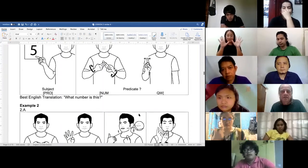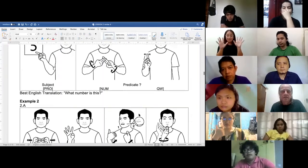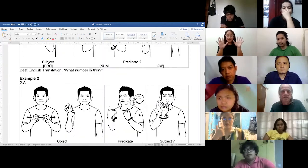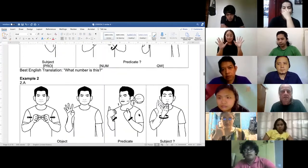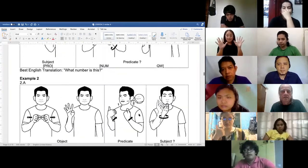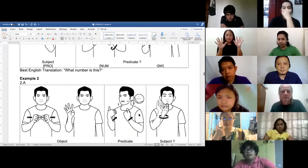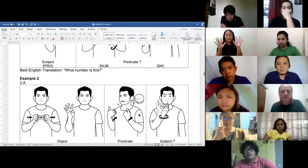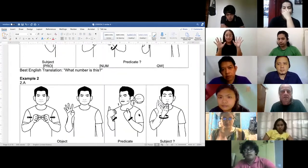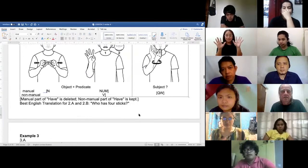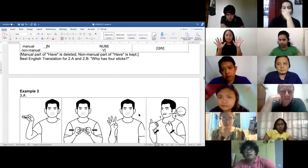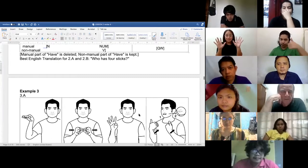Yes, sir. Okay.